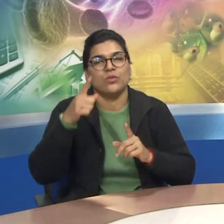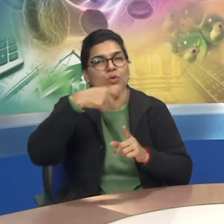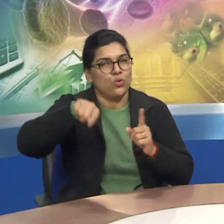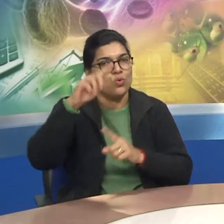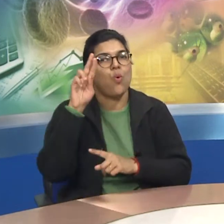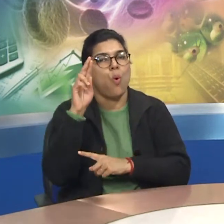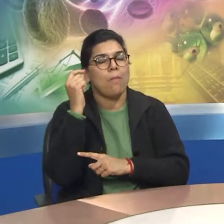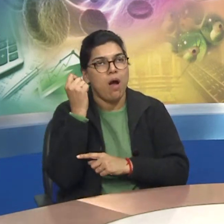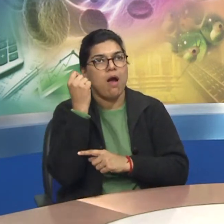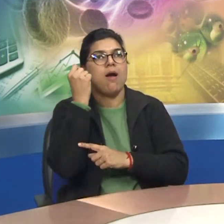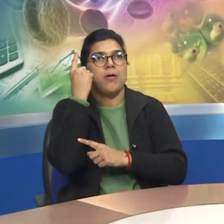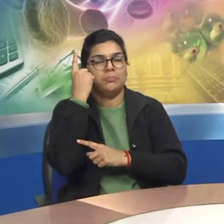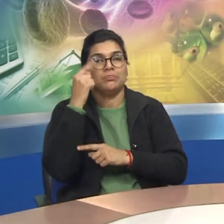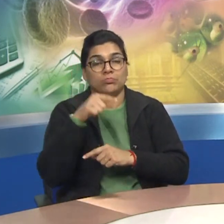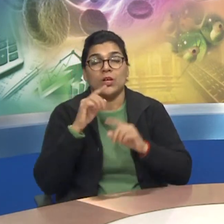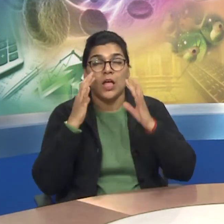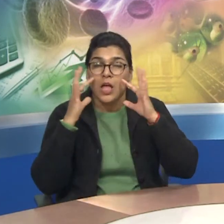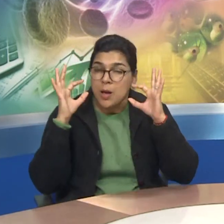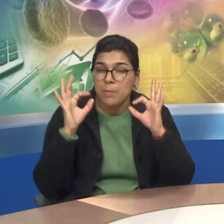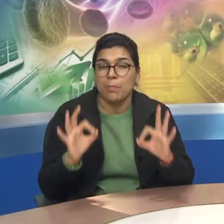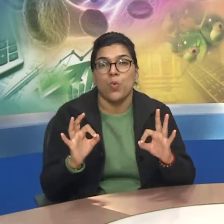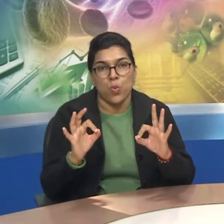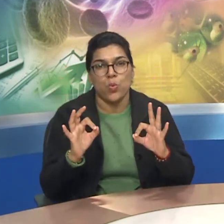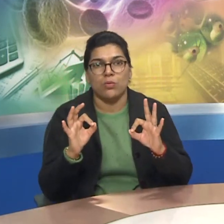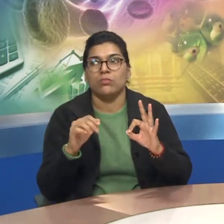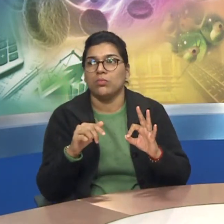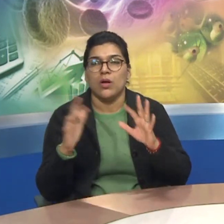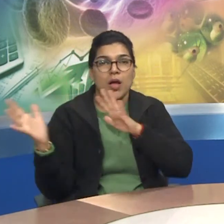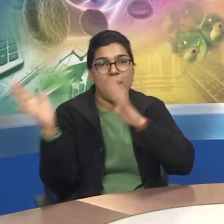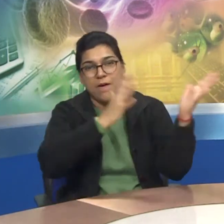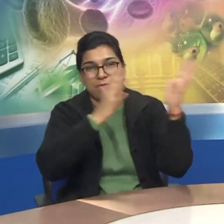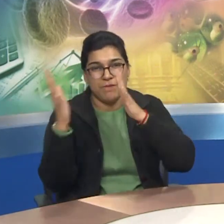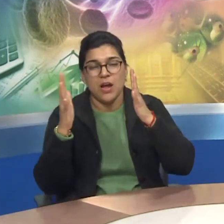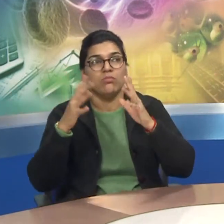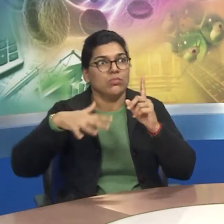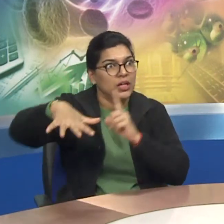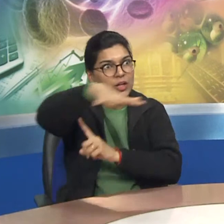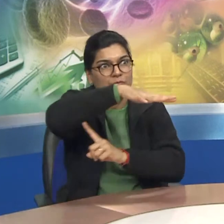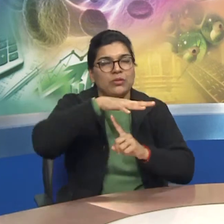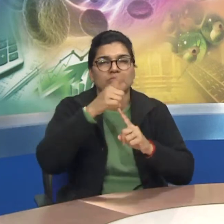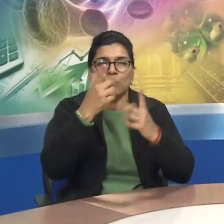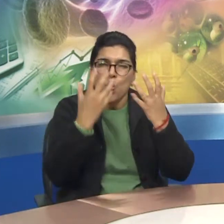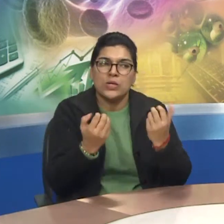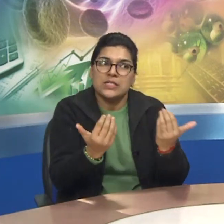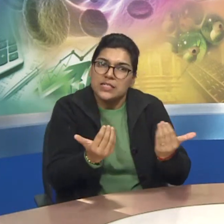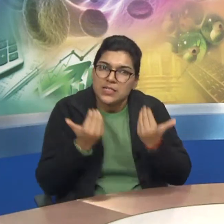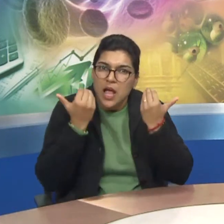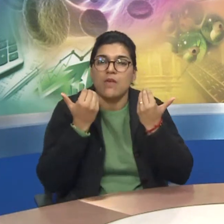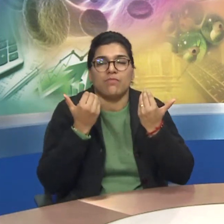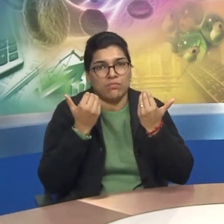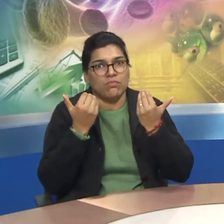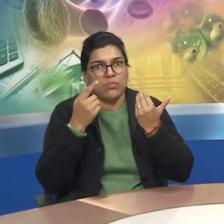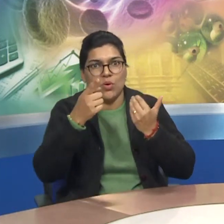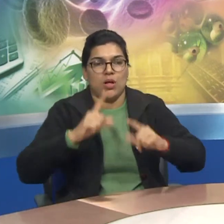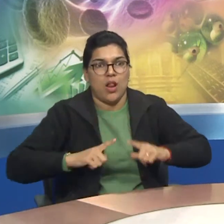So we have understood the lesson. Hope you understood all important points about water, air, and our